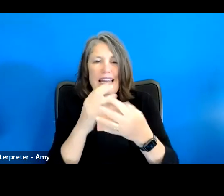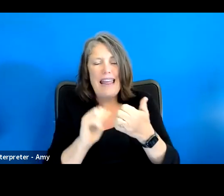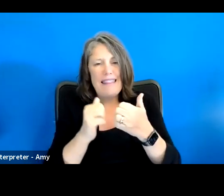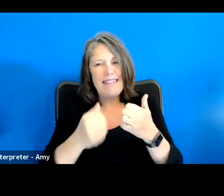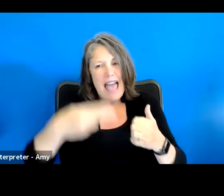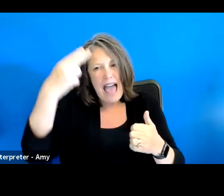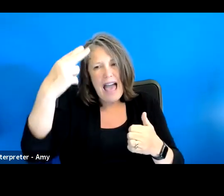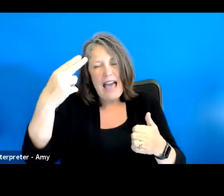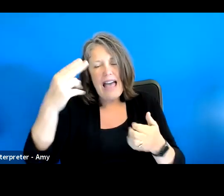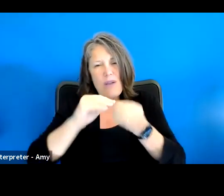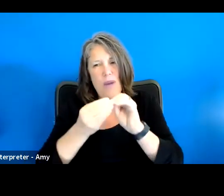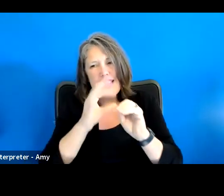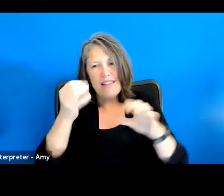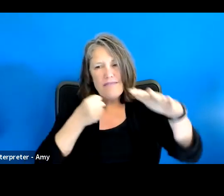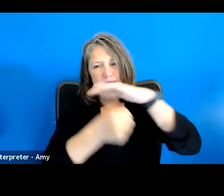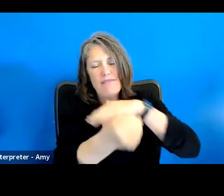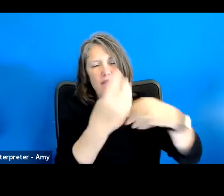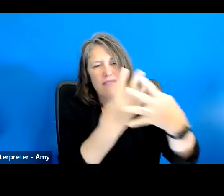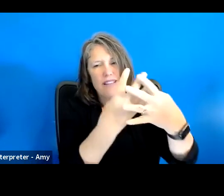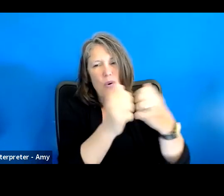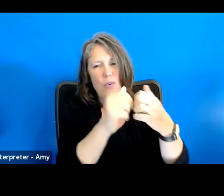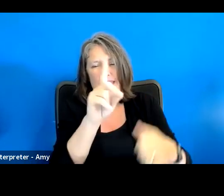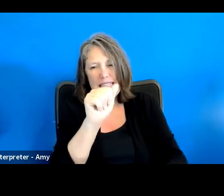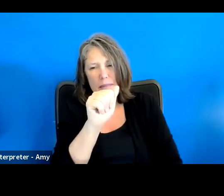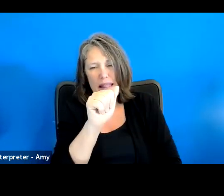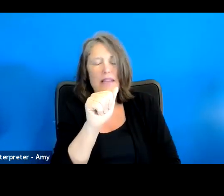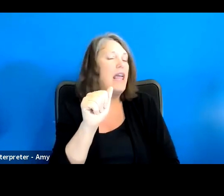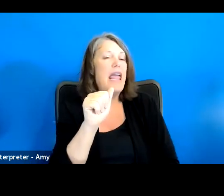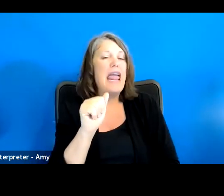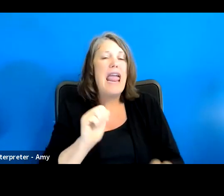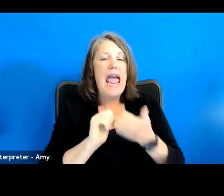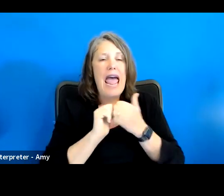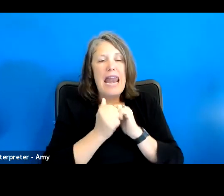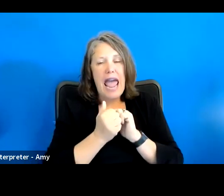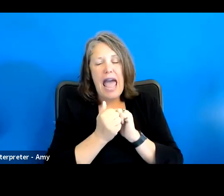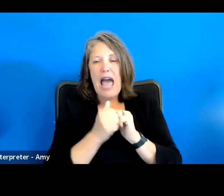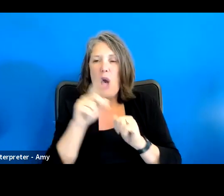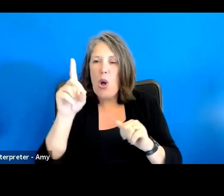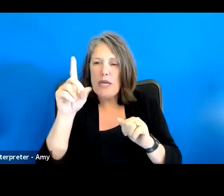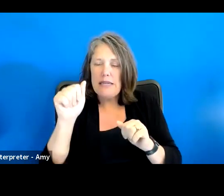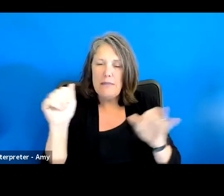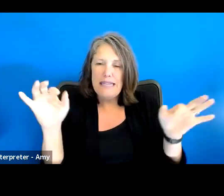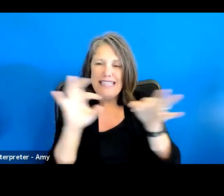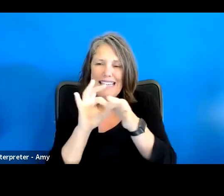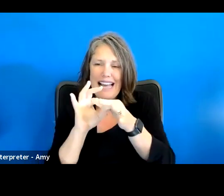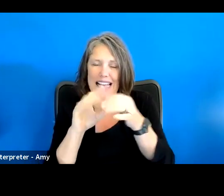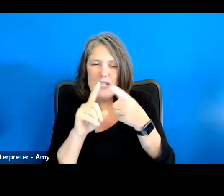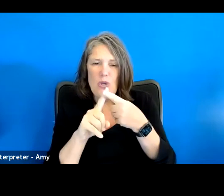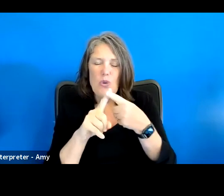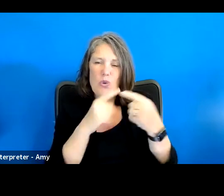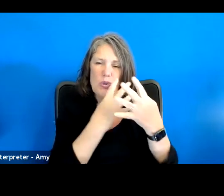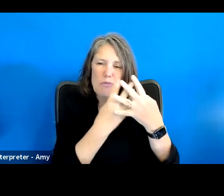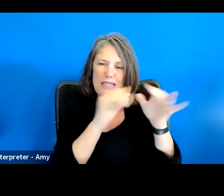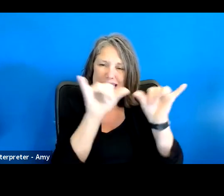of incarcerated people with disabilities and how disability ties into the prison